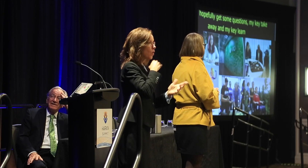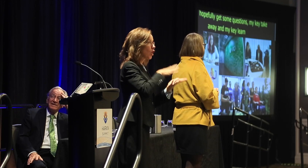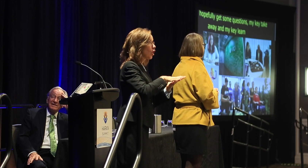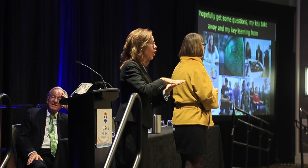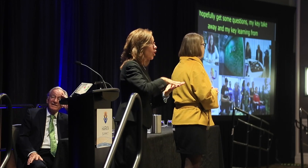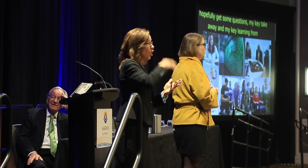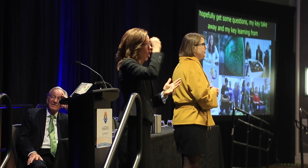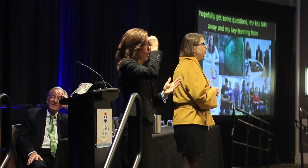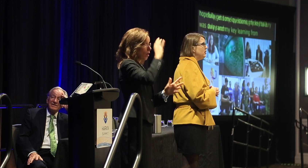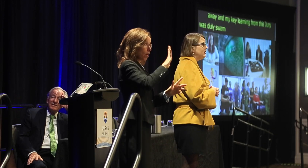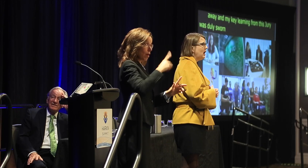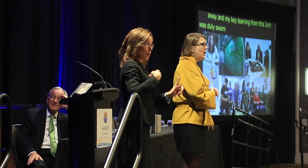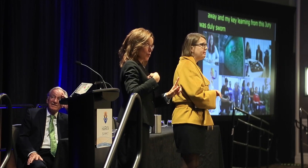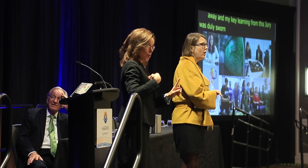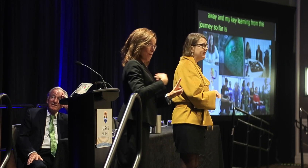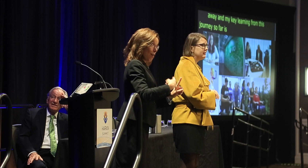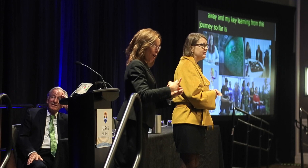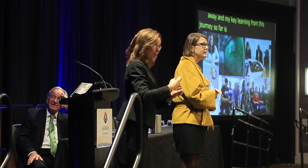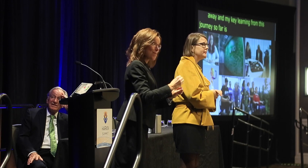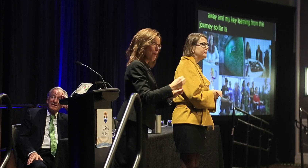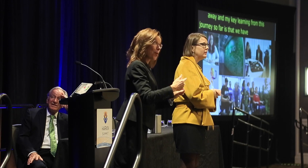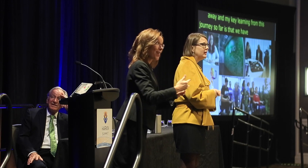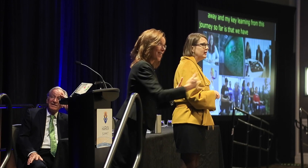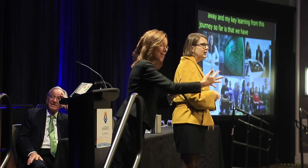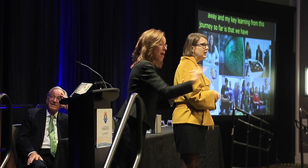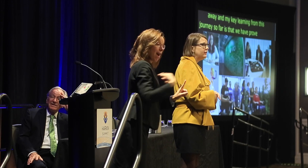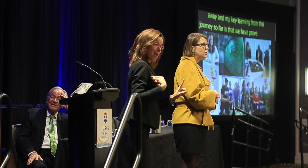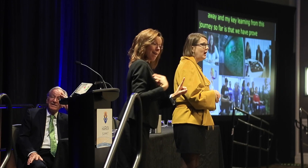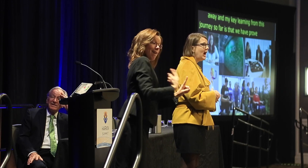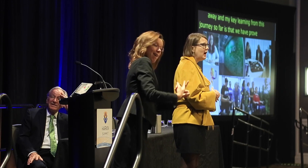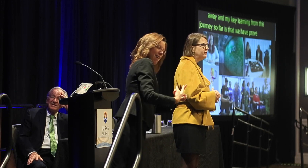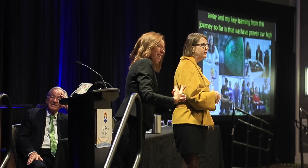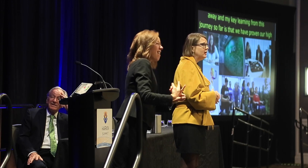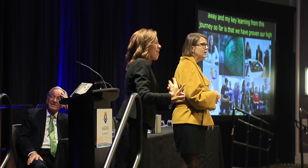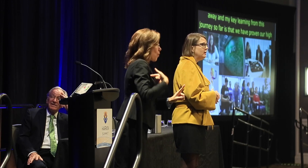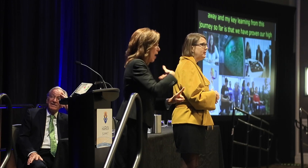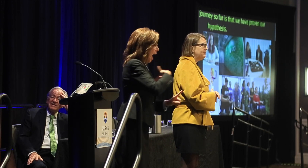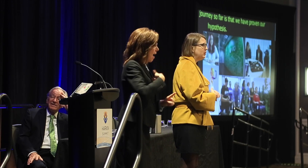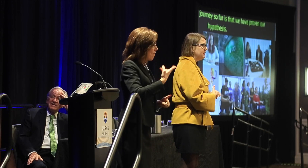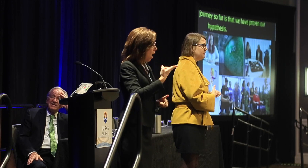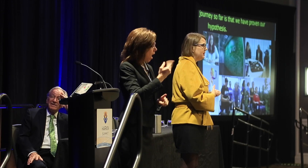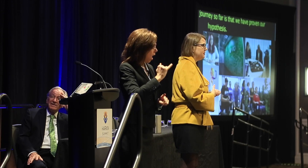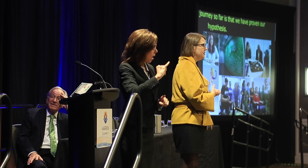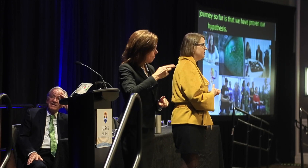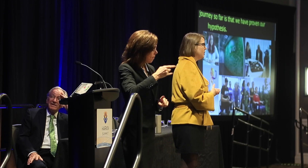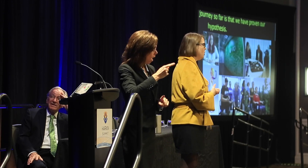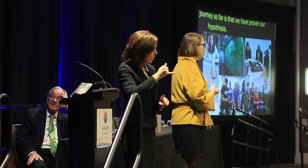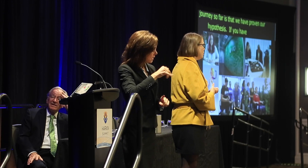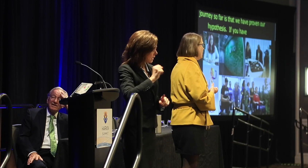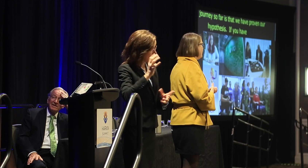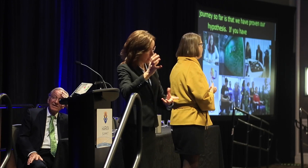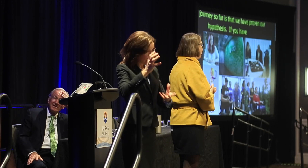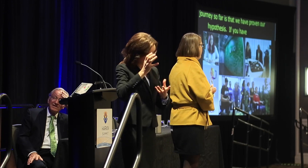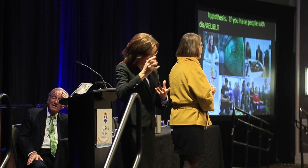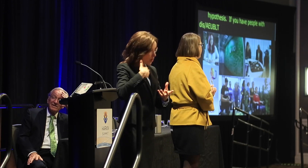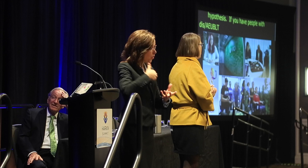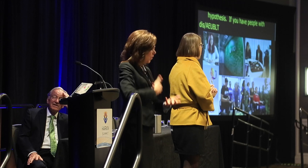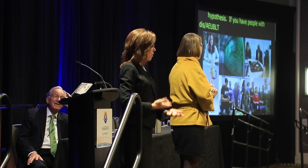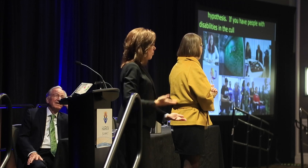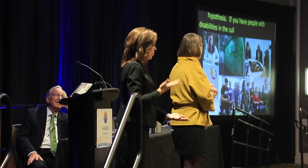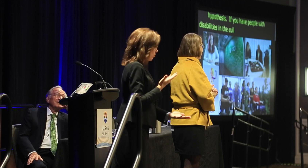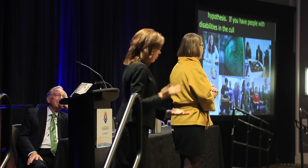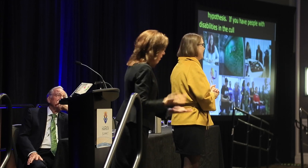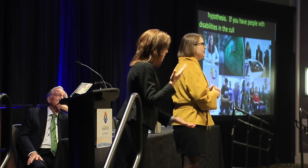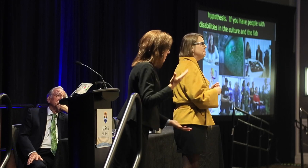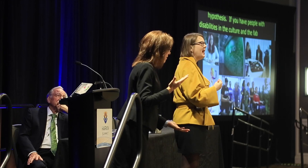far is that we've proven our hypothesis. If you have people with disabilities in the culture and the fabric of